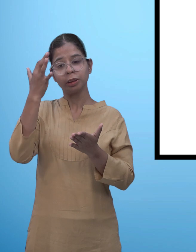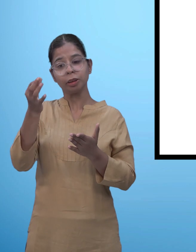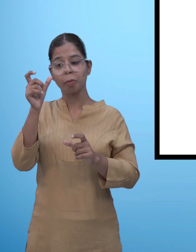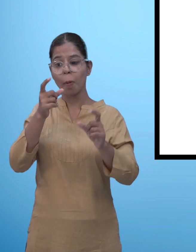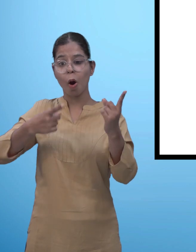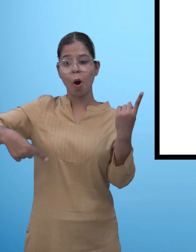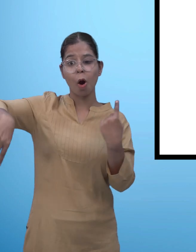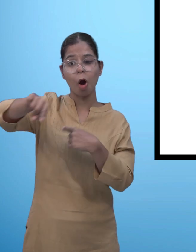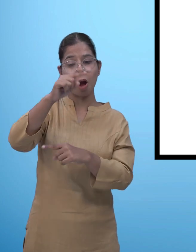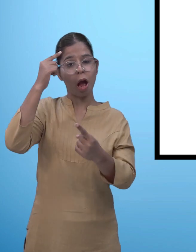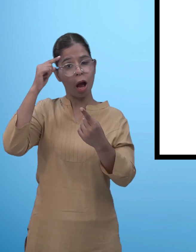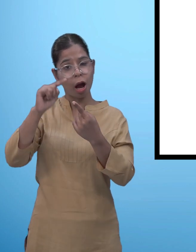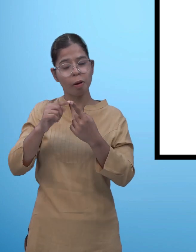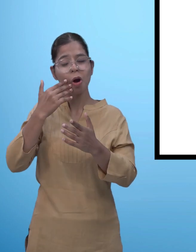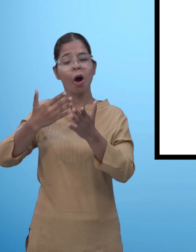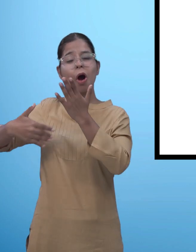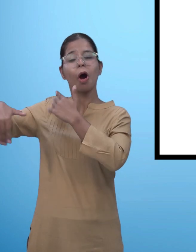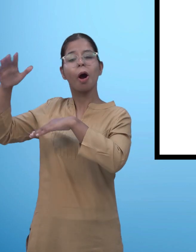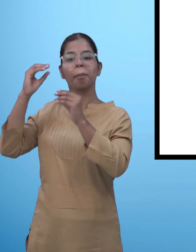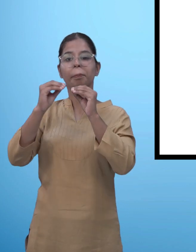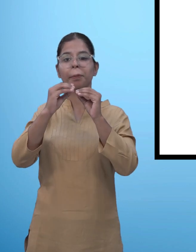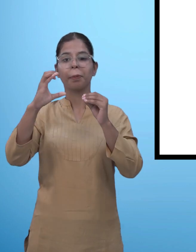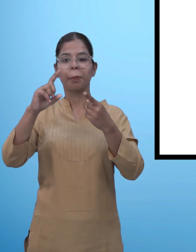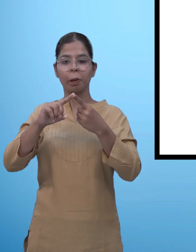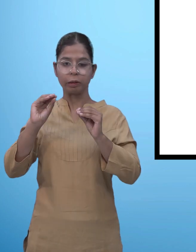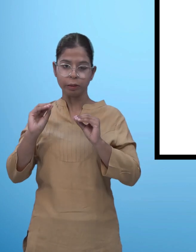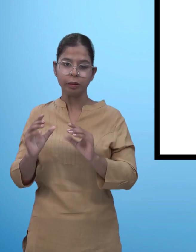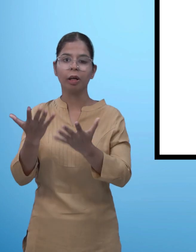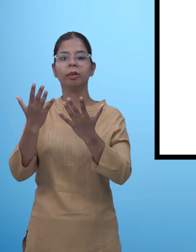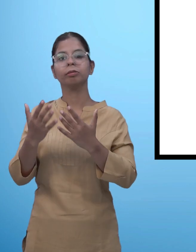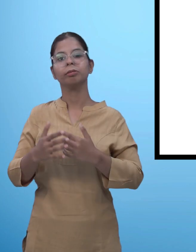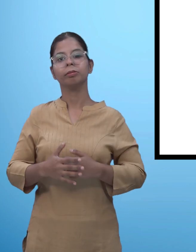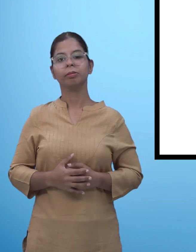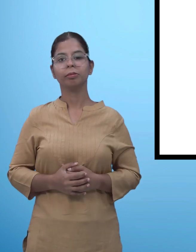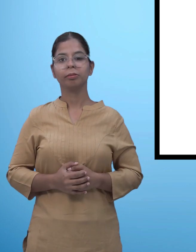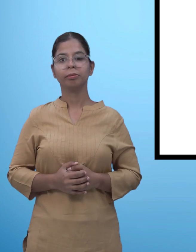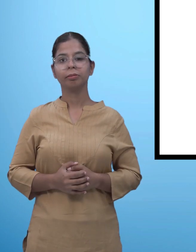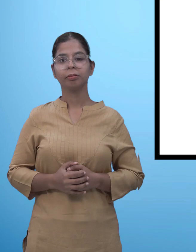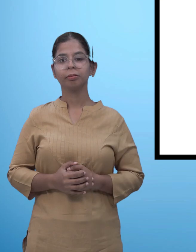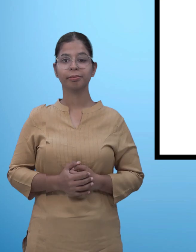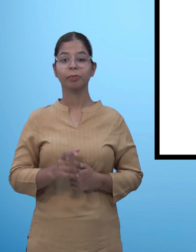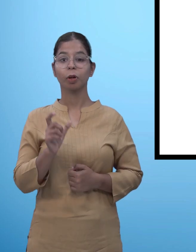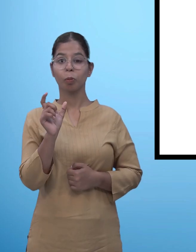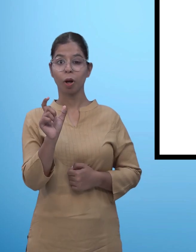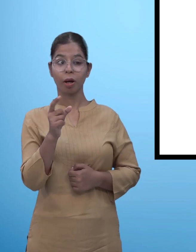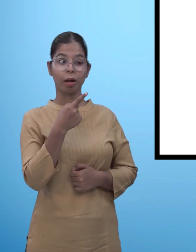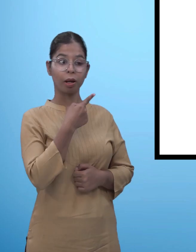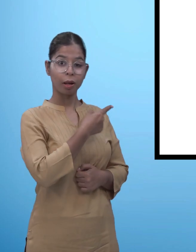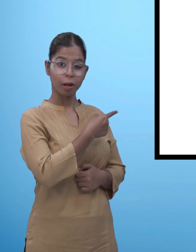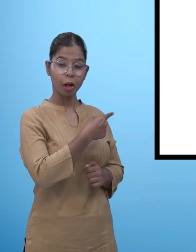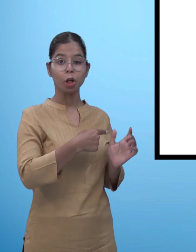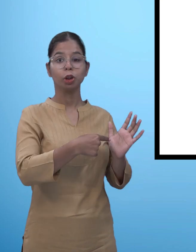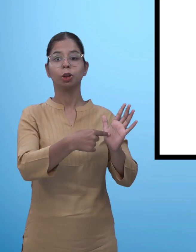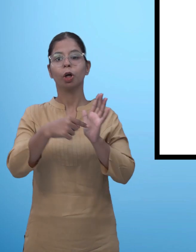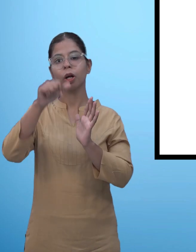agree that this long poem was written from a few centuries BCE onward. The first